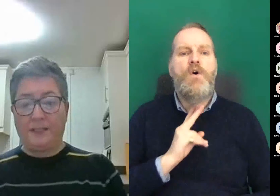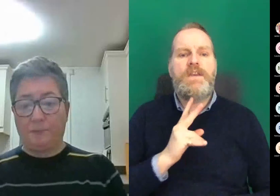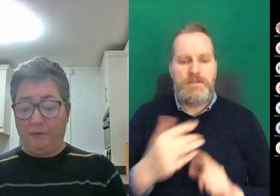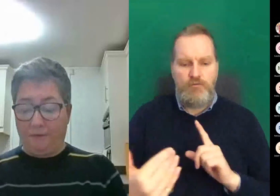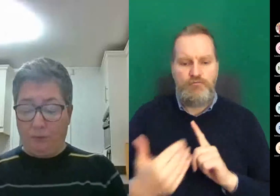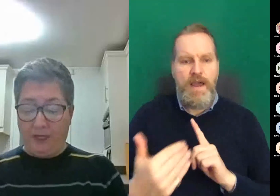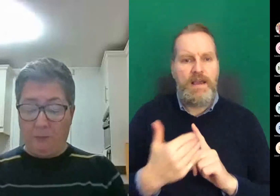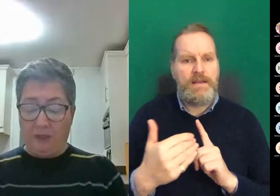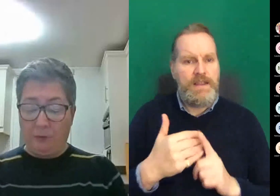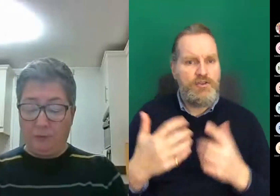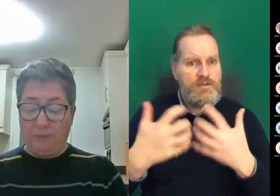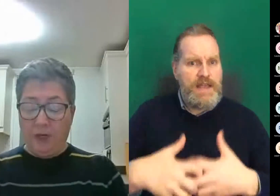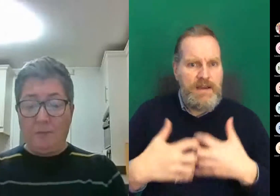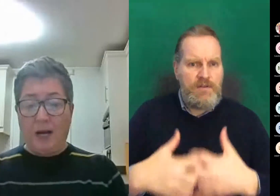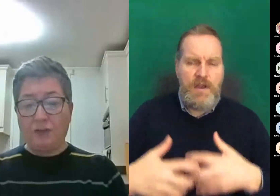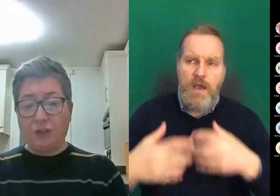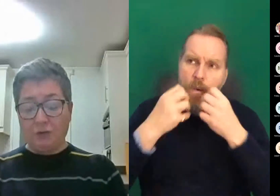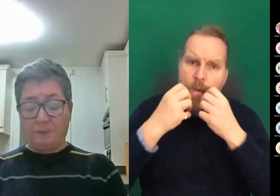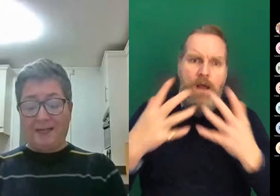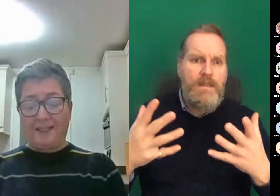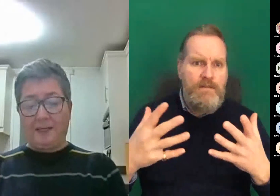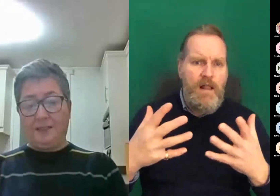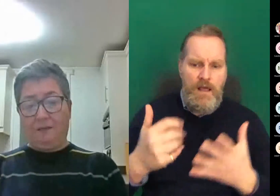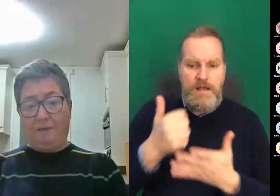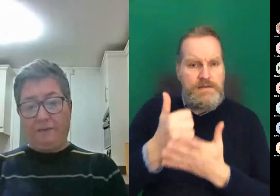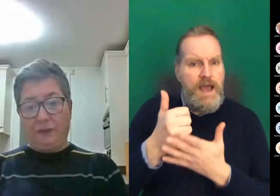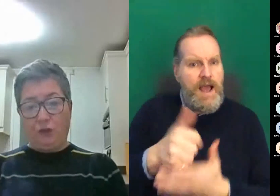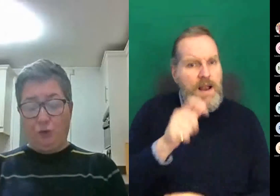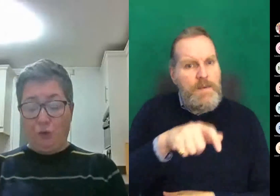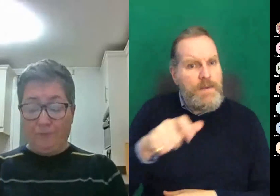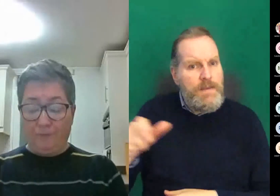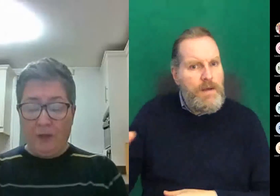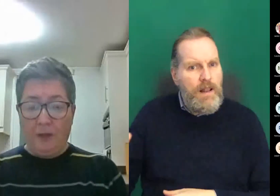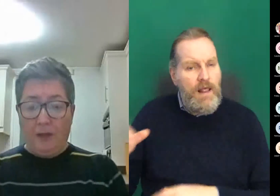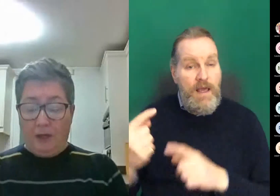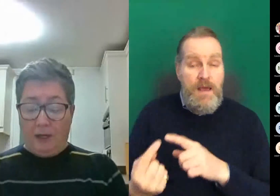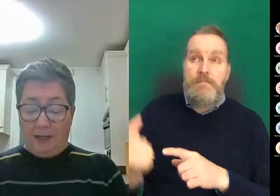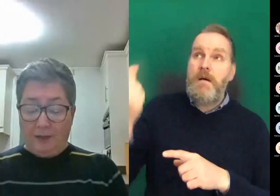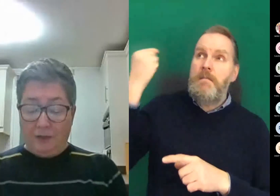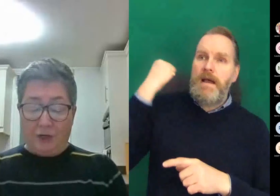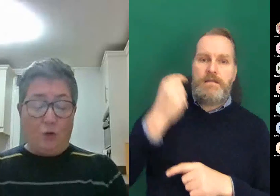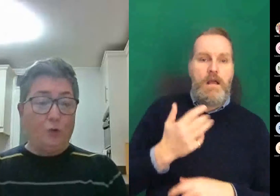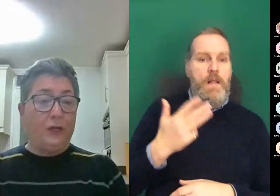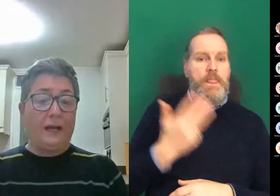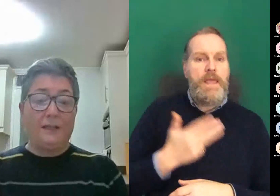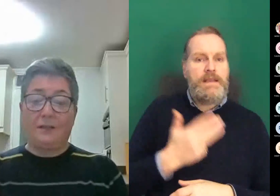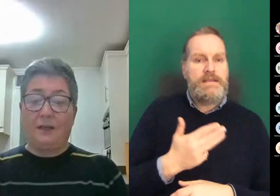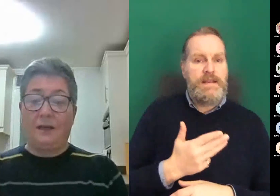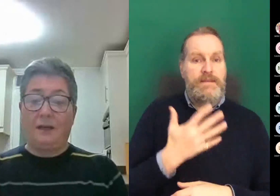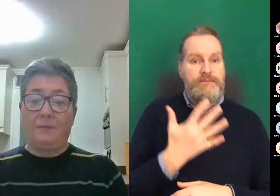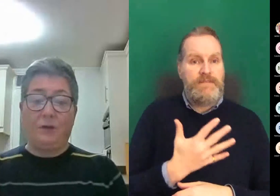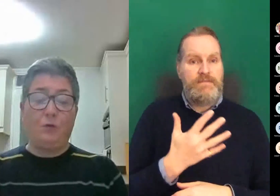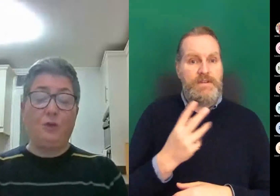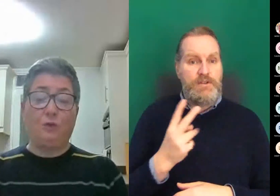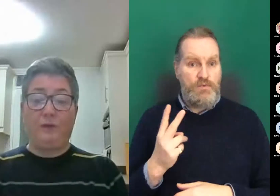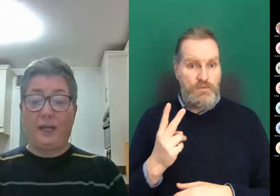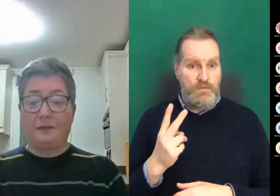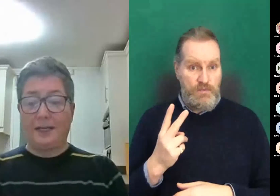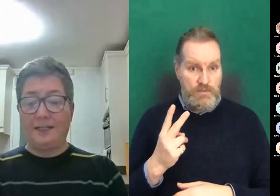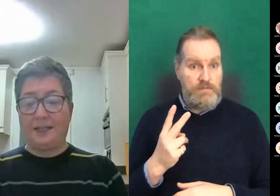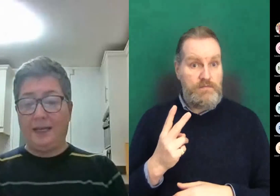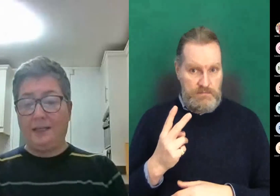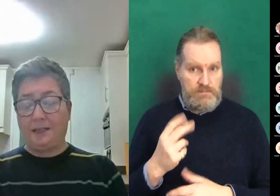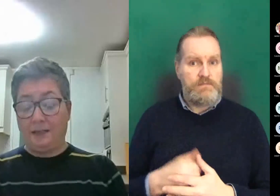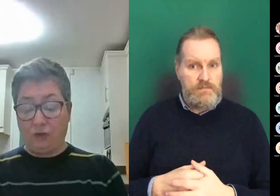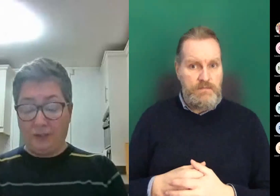wonderful advancement for many people, but it actually goes back to 1952, and it would